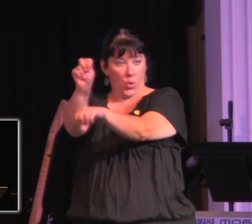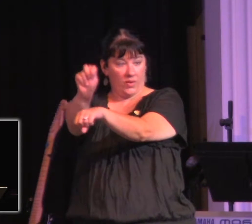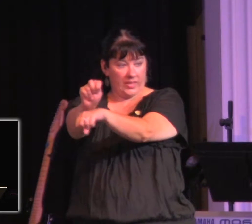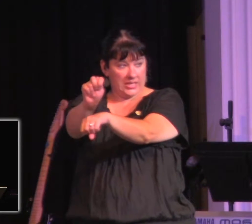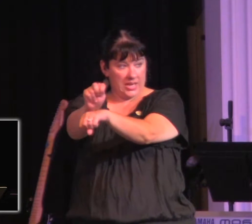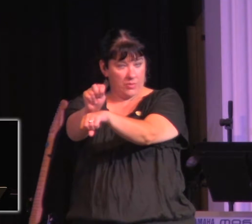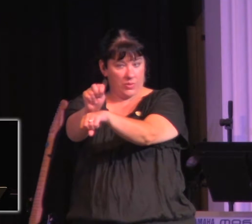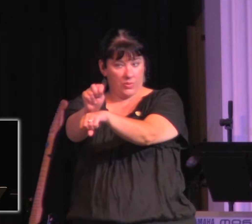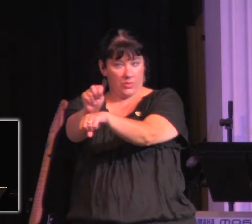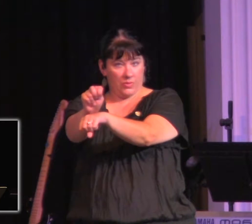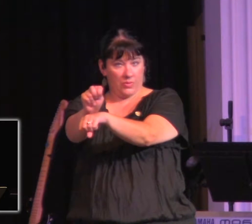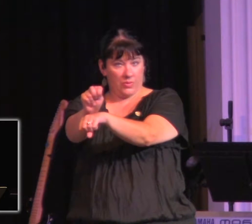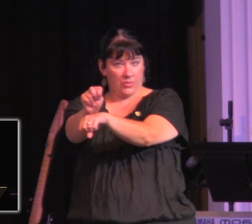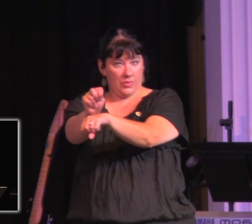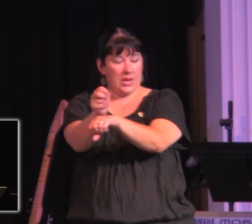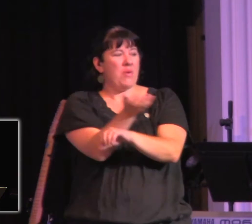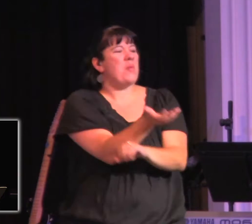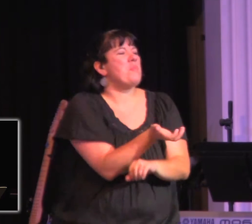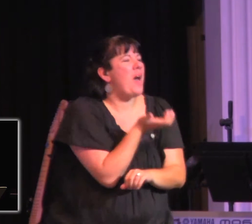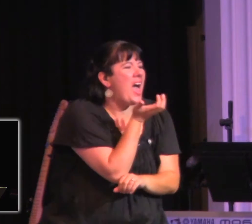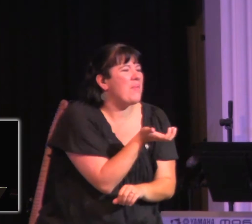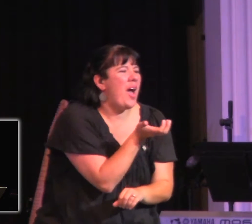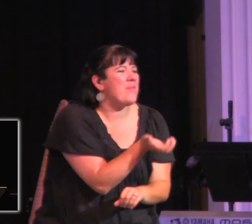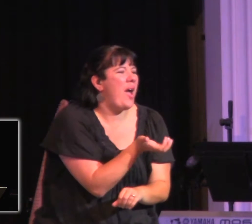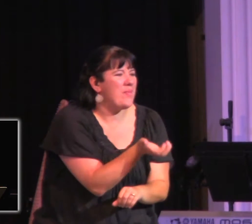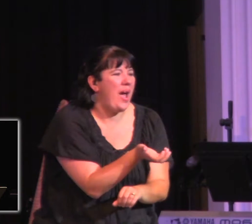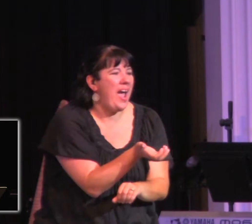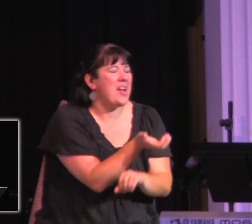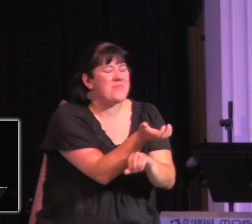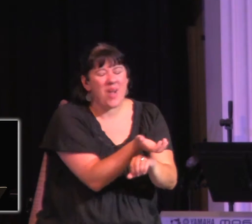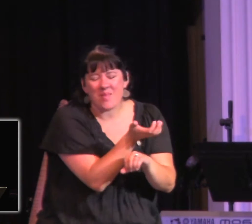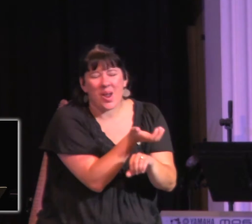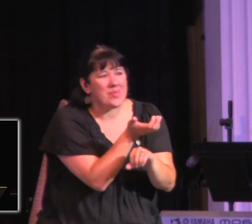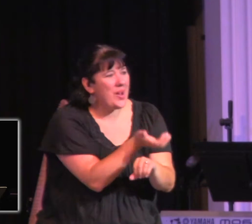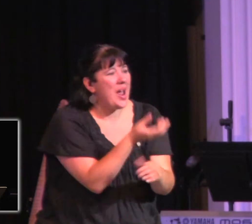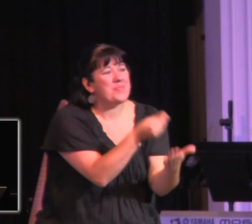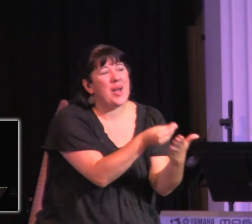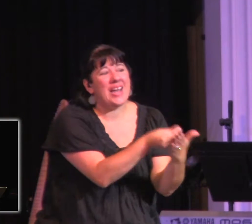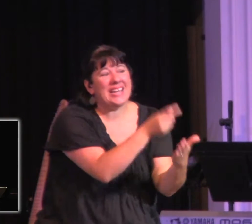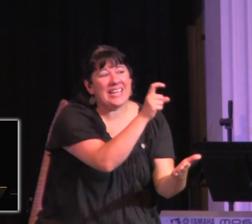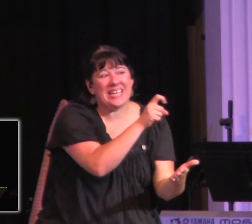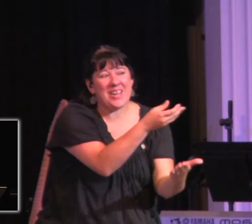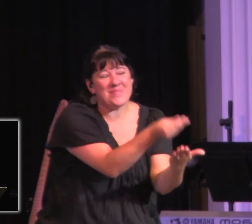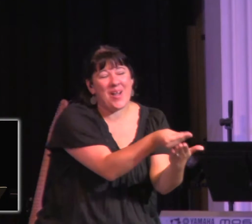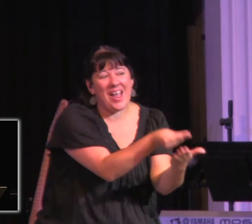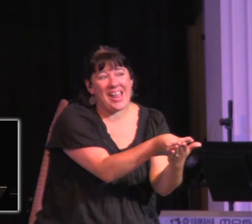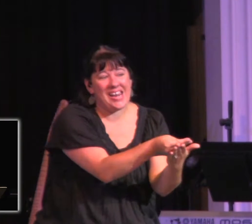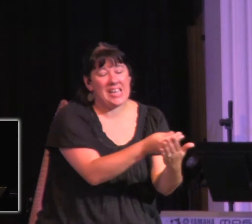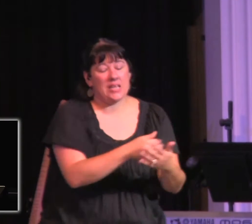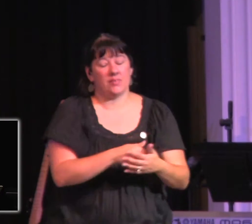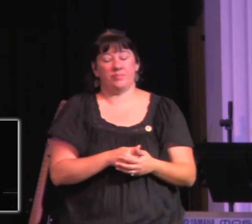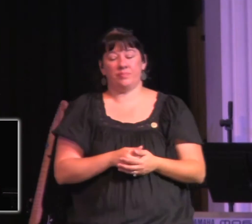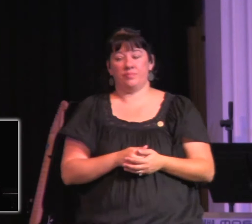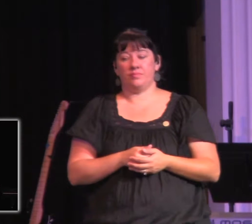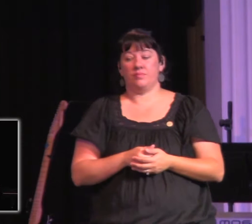something happened to this man early in life that caused him to have some kind